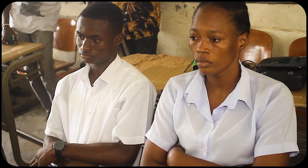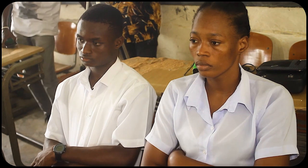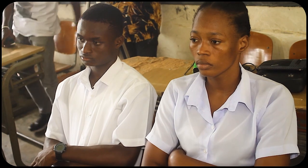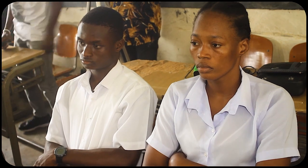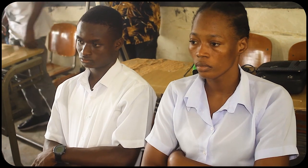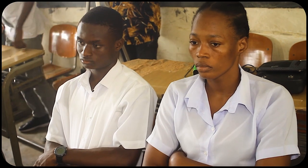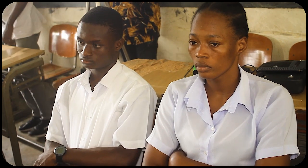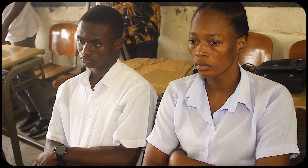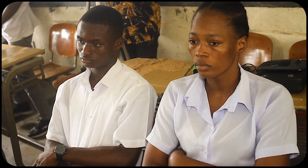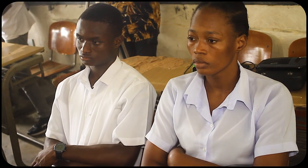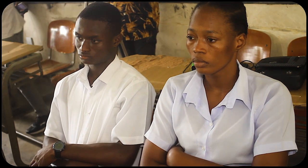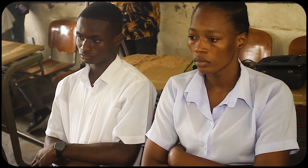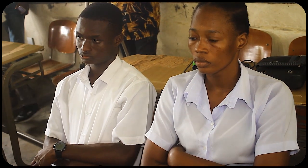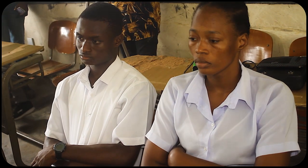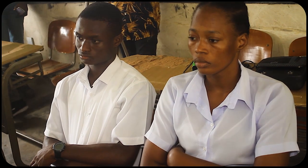they convert these herbs,